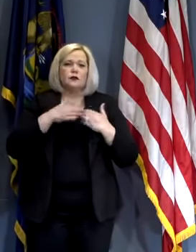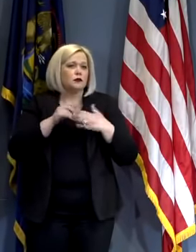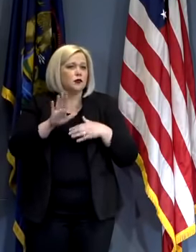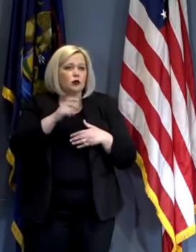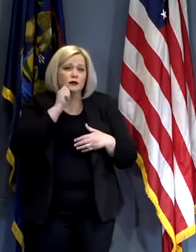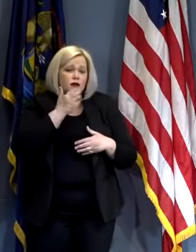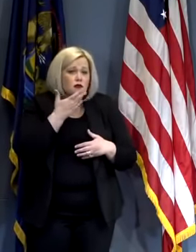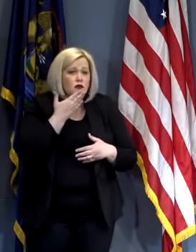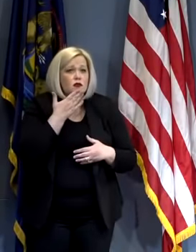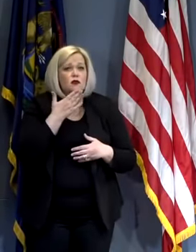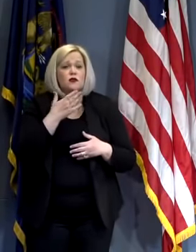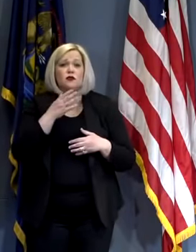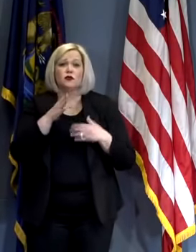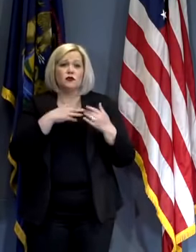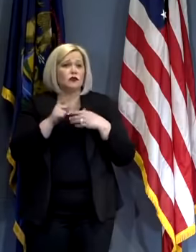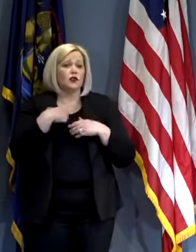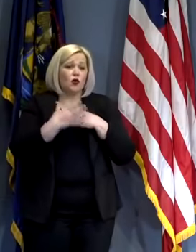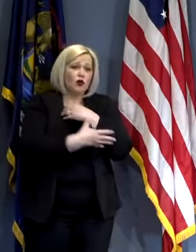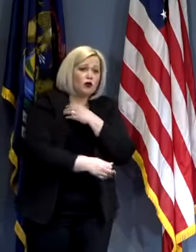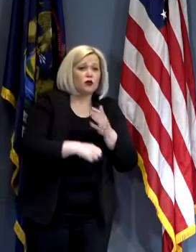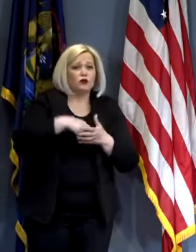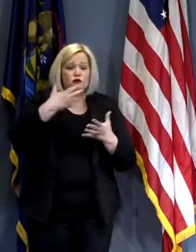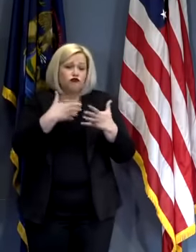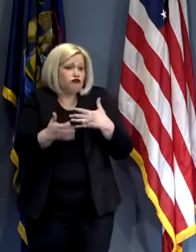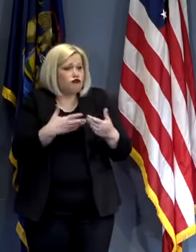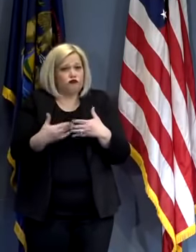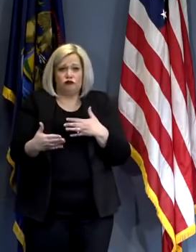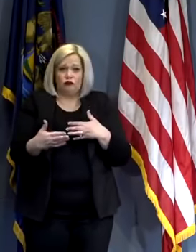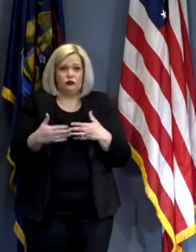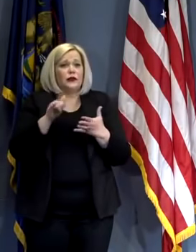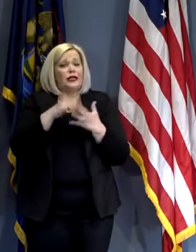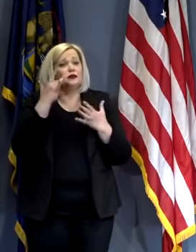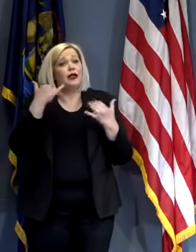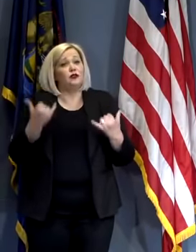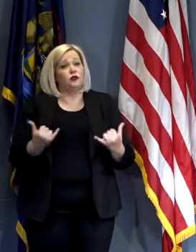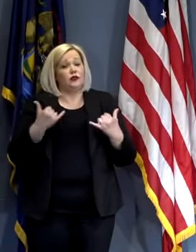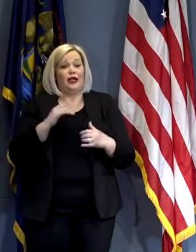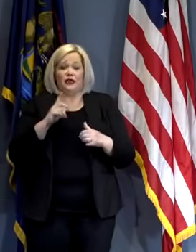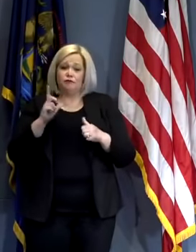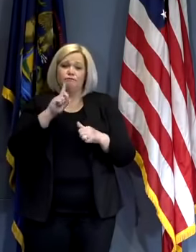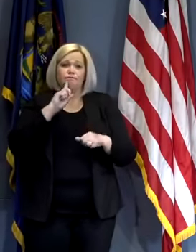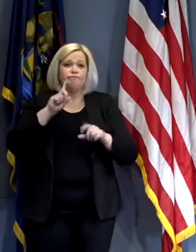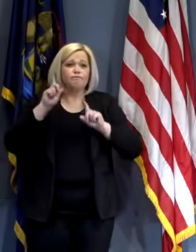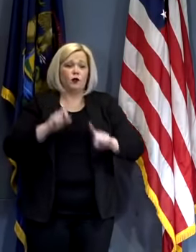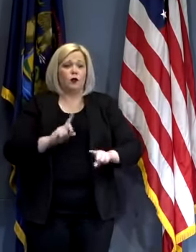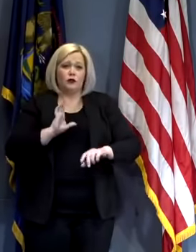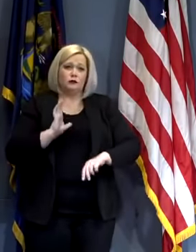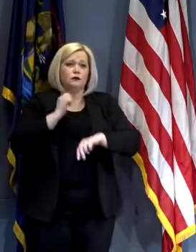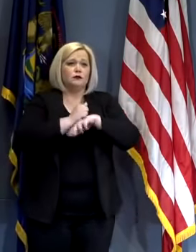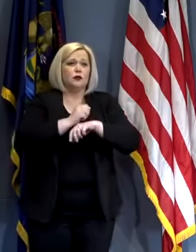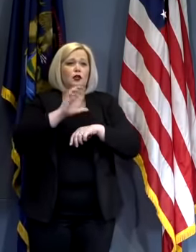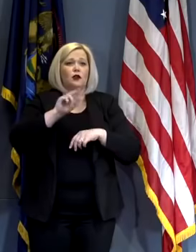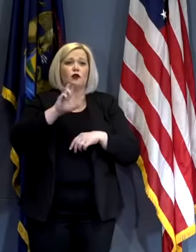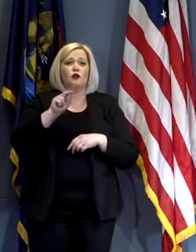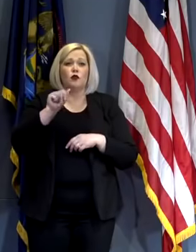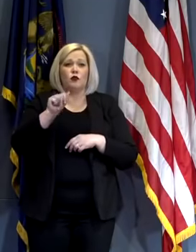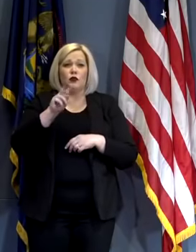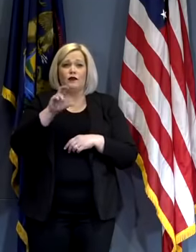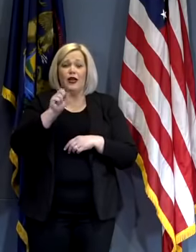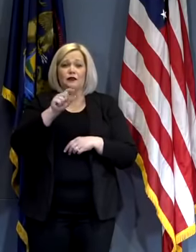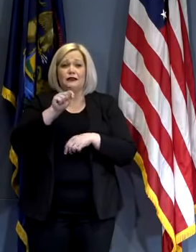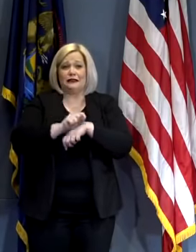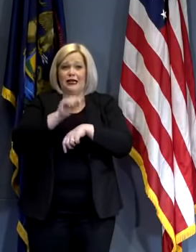socioeconomic status. That's why today I signed an executive order officially creating the Michigan Coronavirus Task Force on Racial